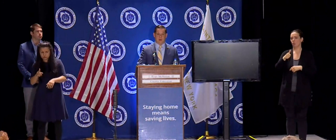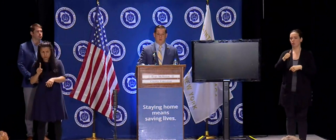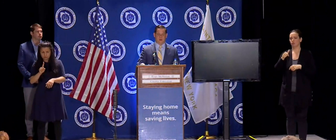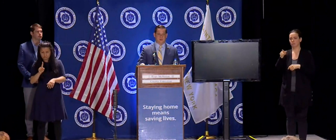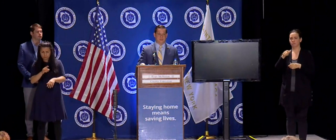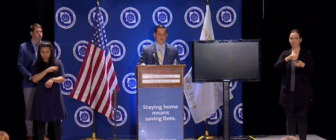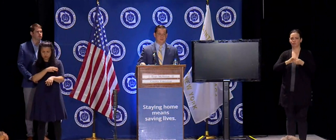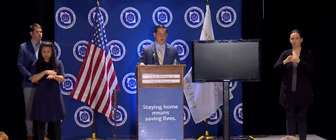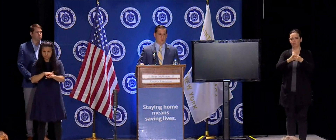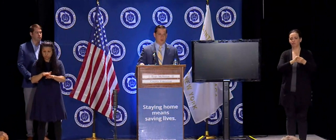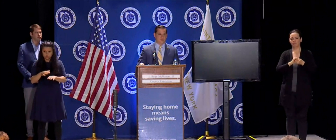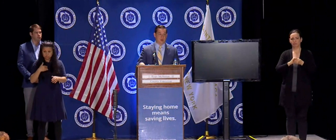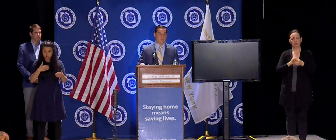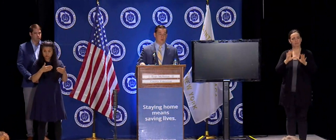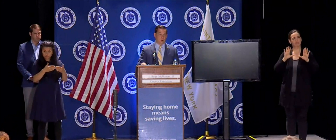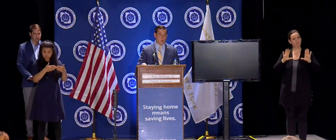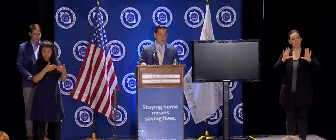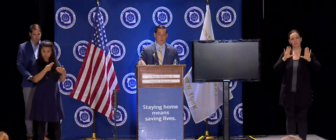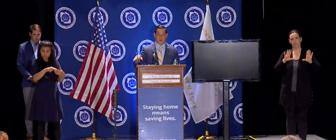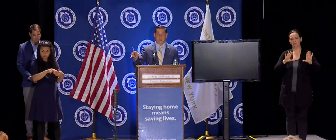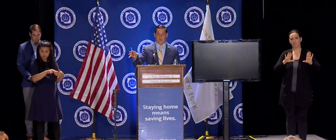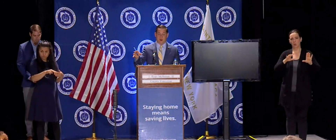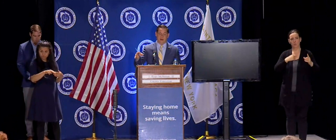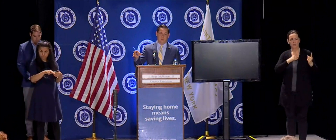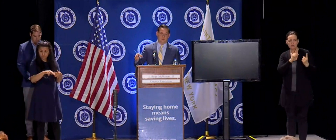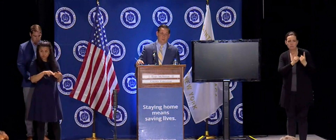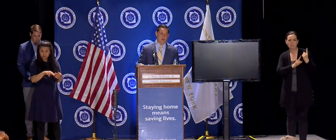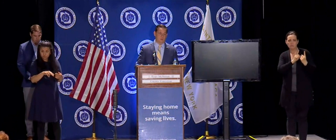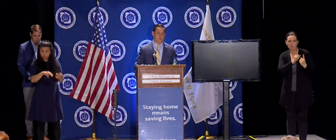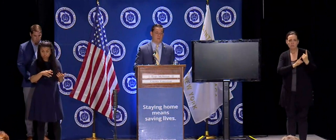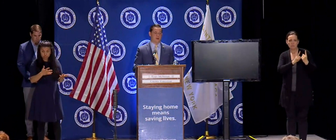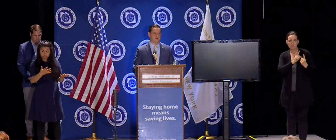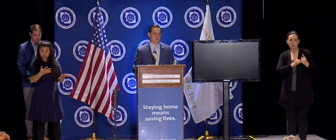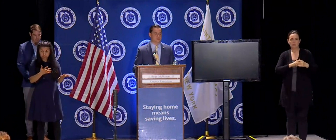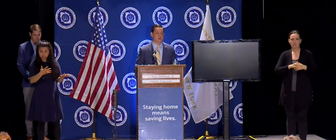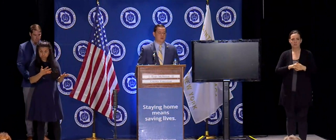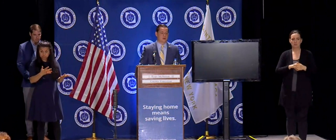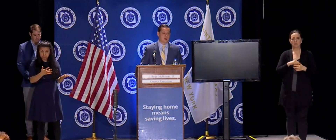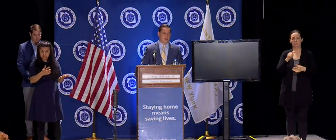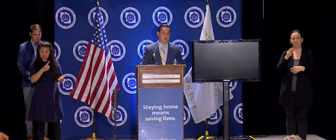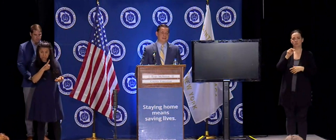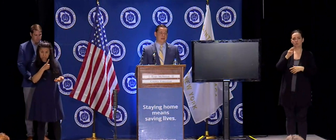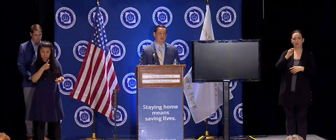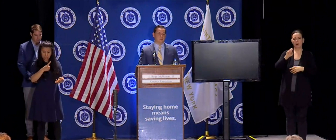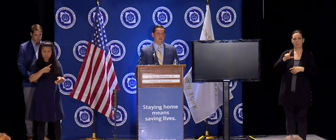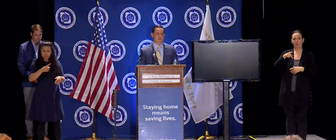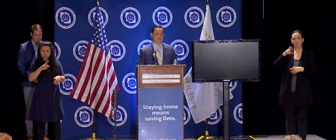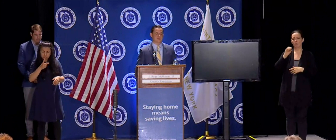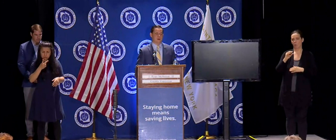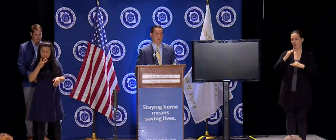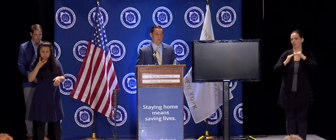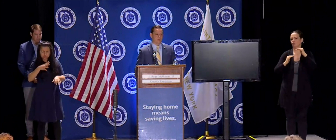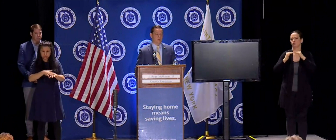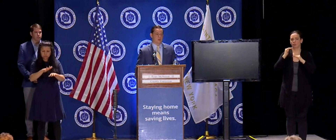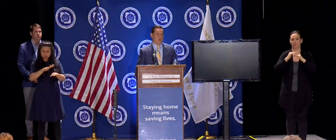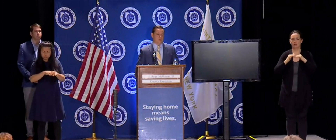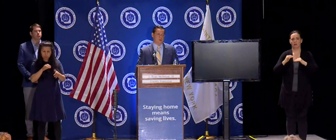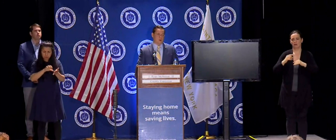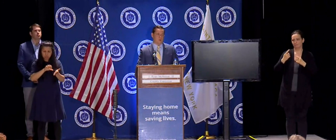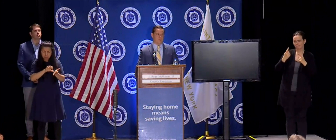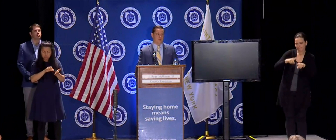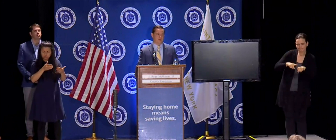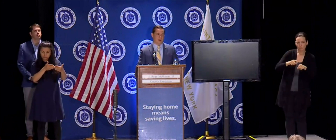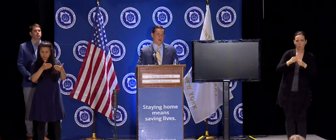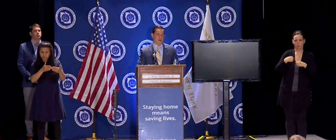They met with us, they got to know us. Trammell Crowe has been working with our economic development arm and Bob Petrovich on a daily basis, the developer.